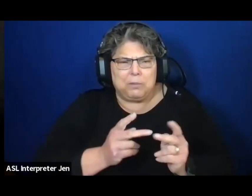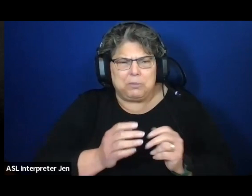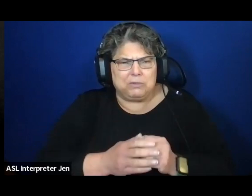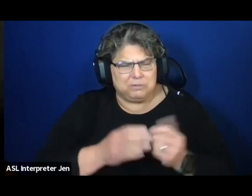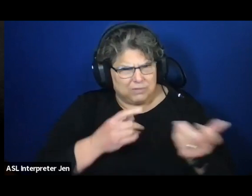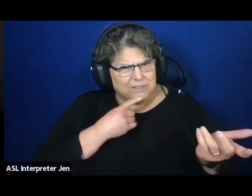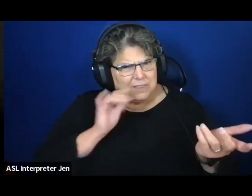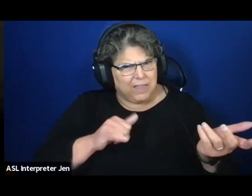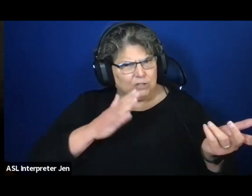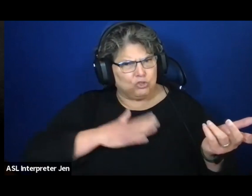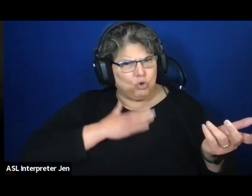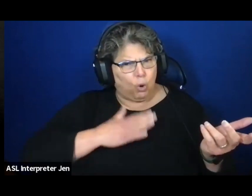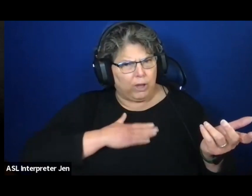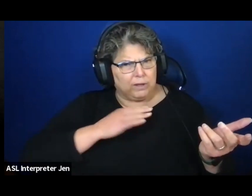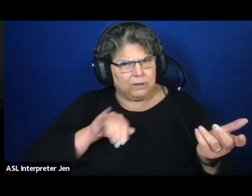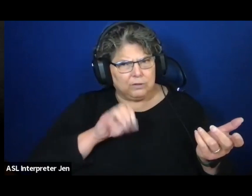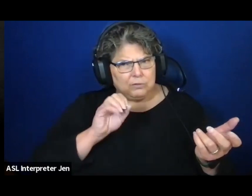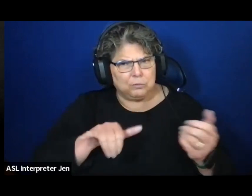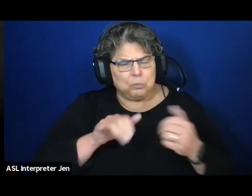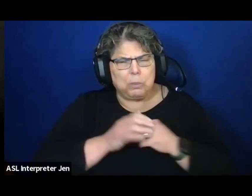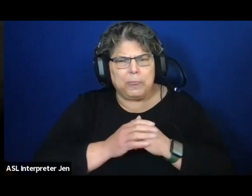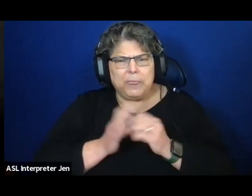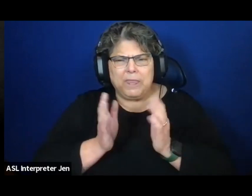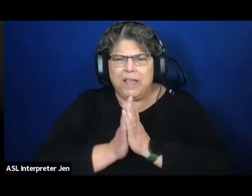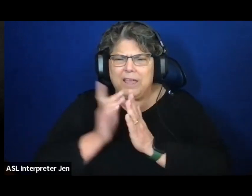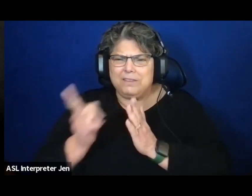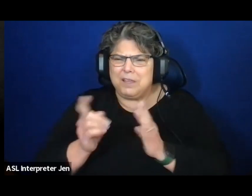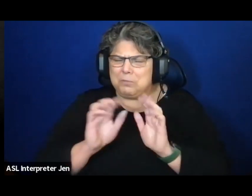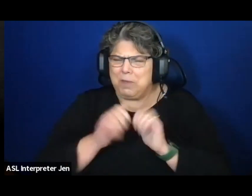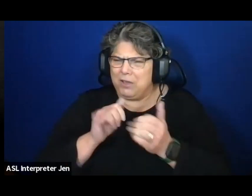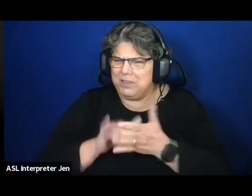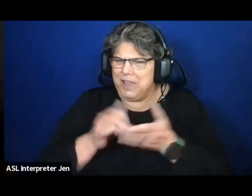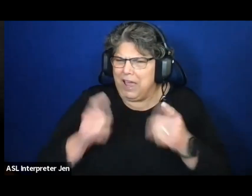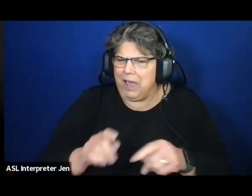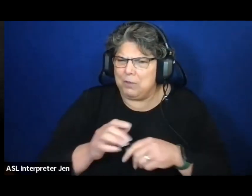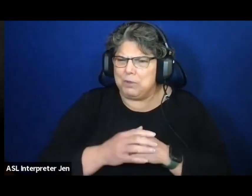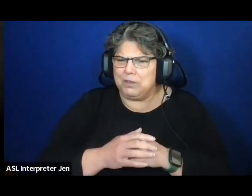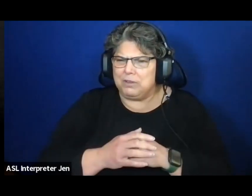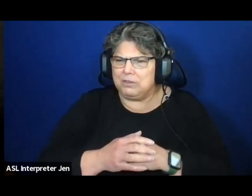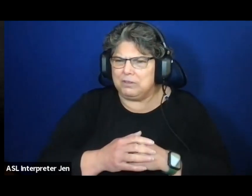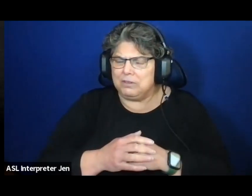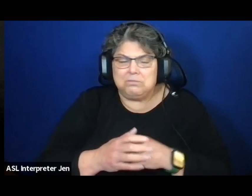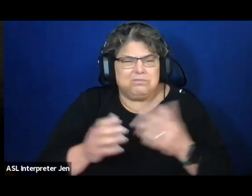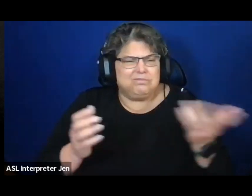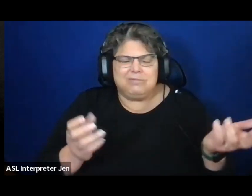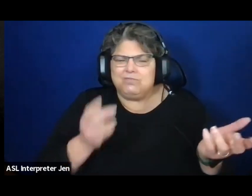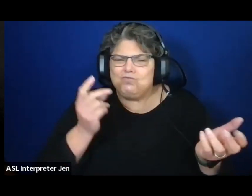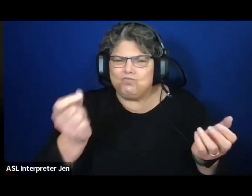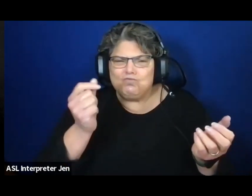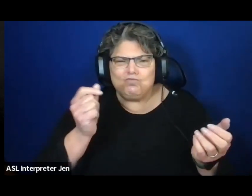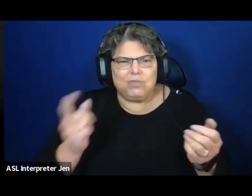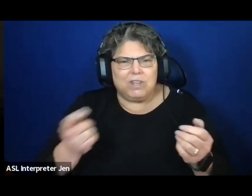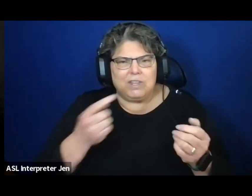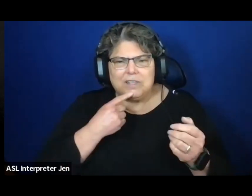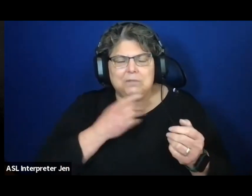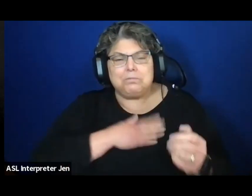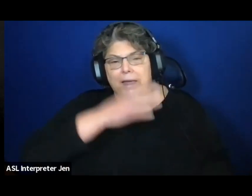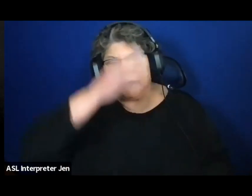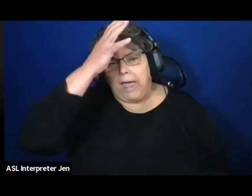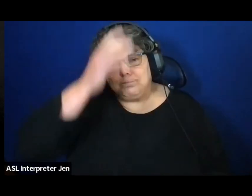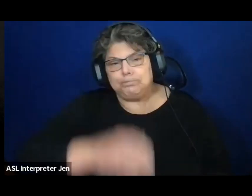joy. I asked George how he came to be that way. Without missing a beat, George answered, my